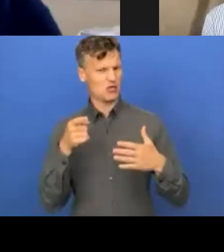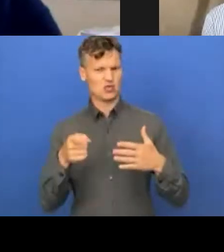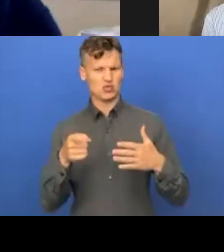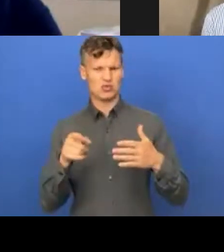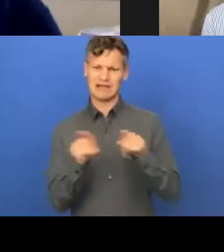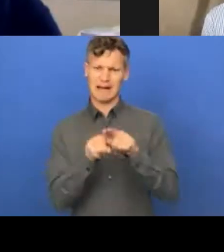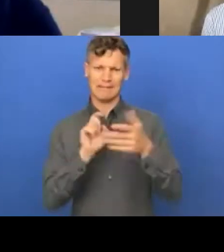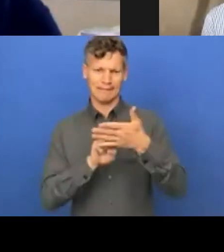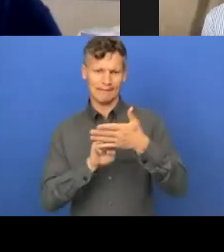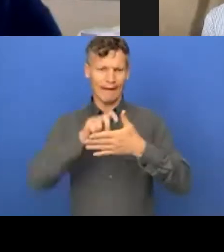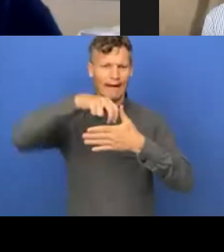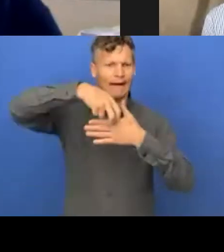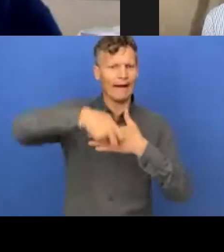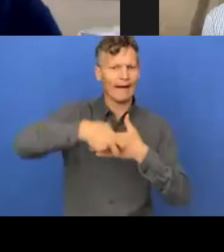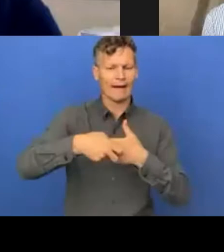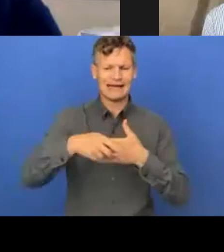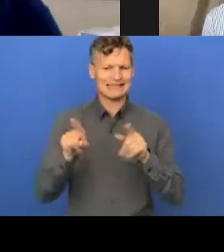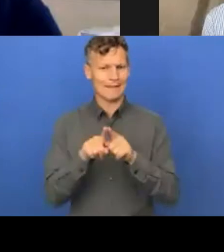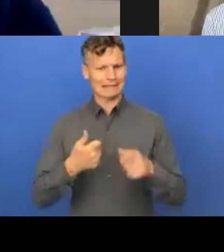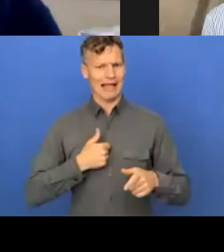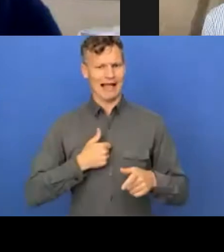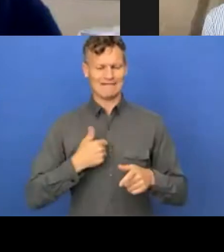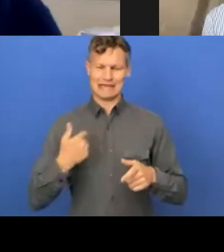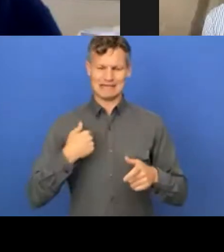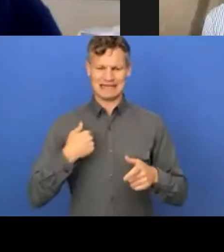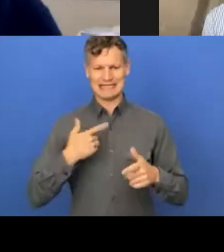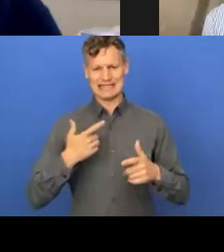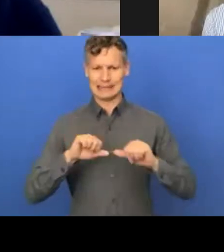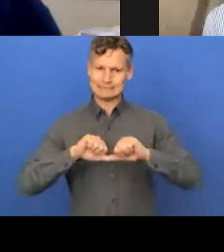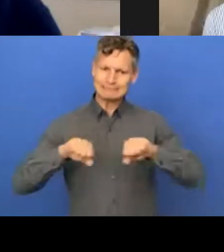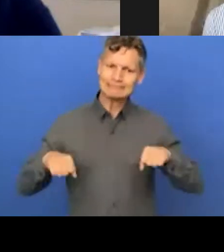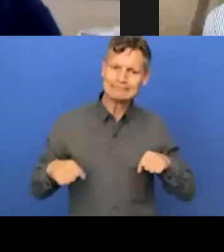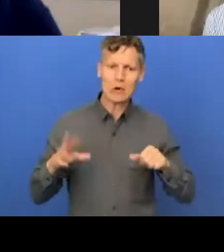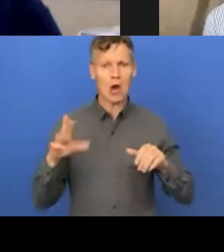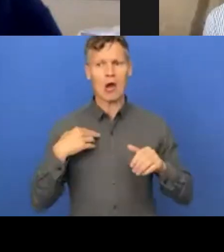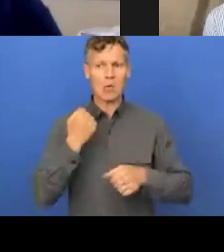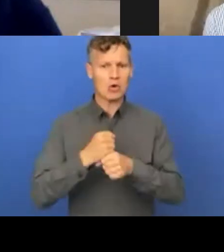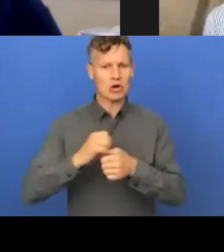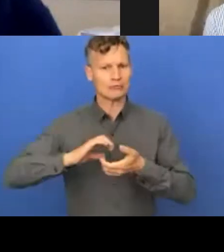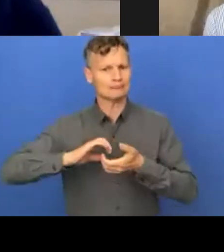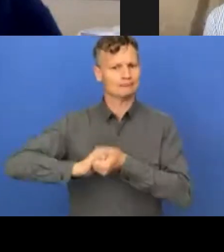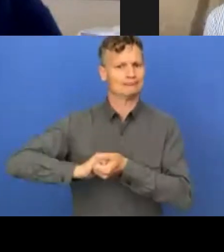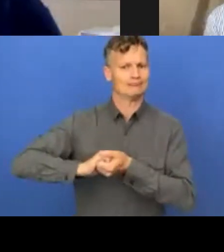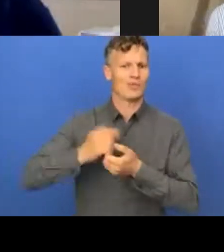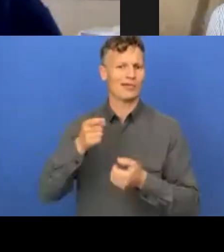an individual or working with other people? So Kiki, over to you.